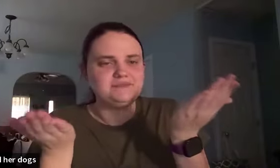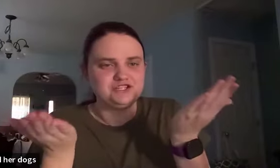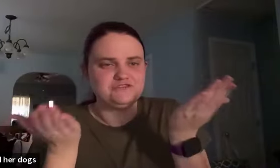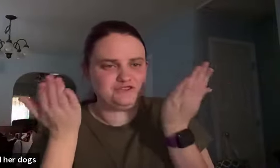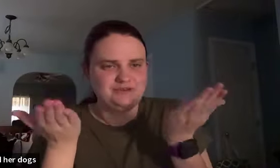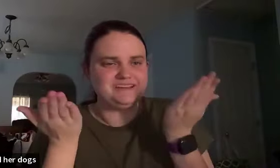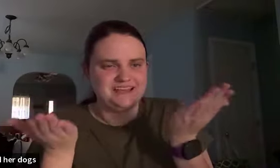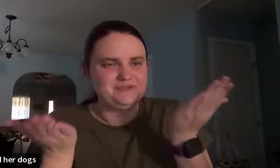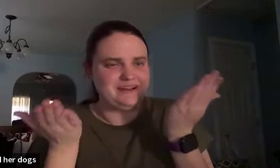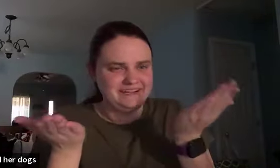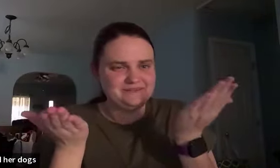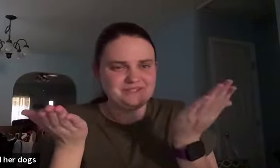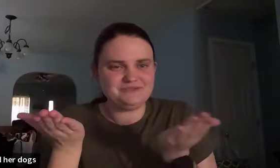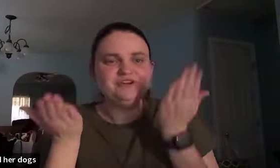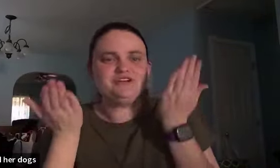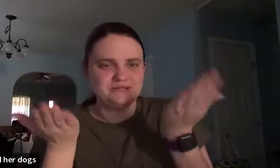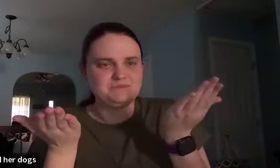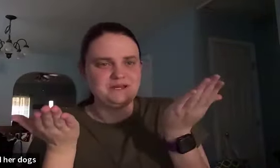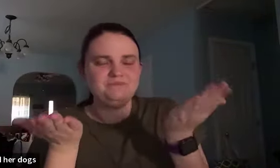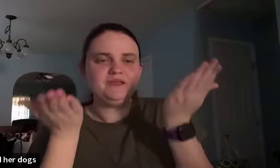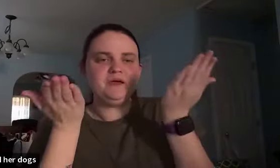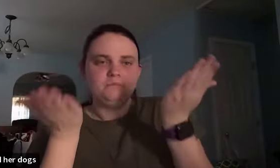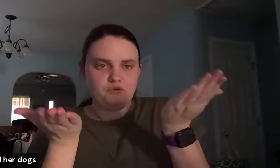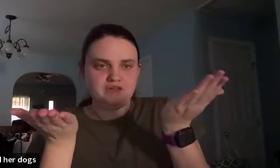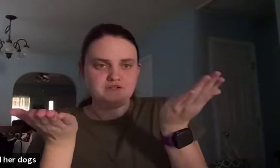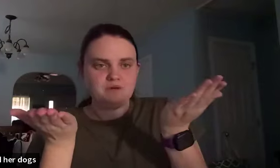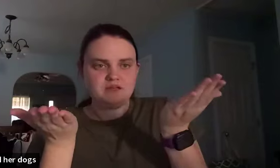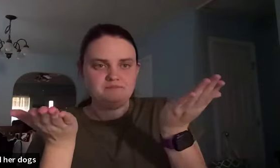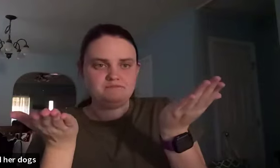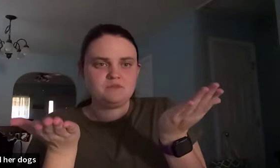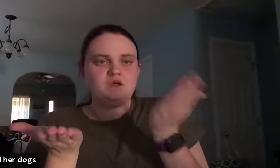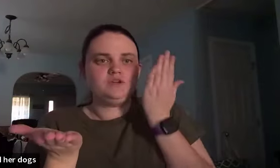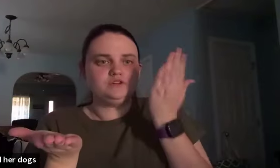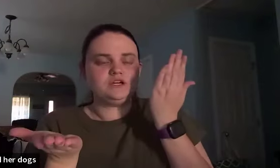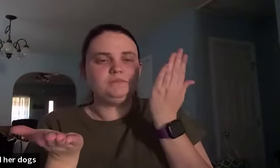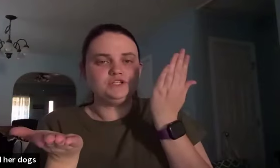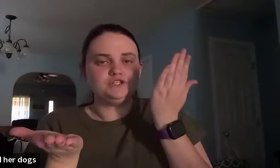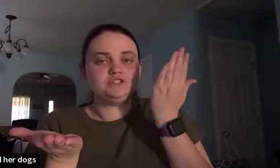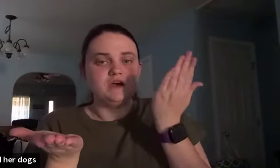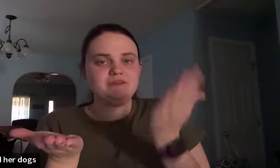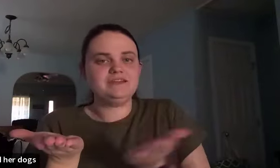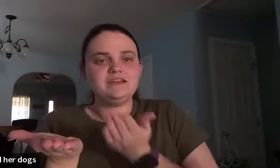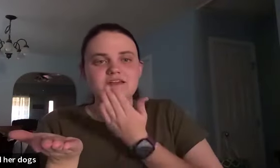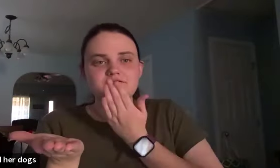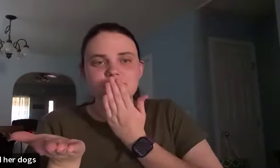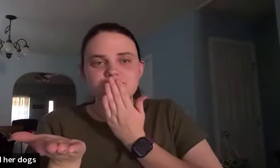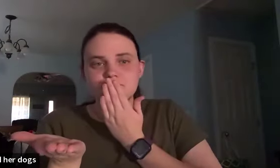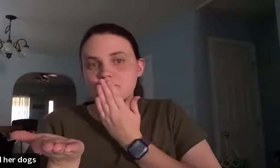make sure they're doing exactly what I need them to do to explain them. Both hands are palms up. You're going to put your dominant in front of your